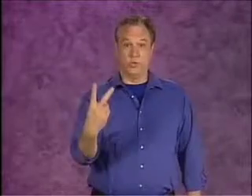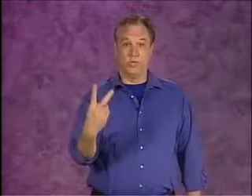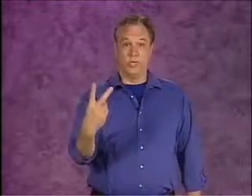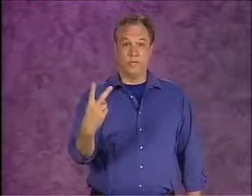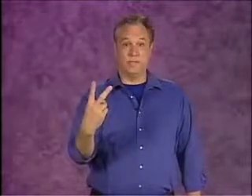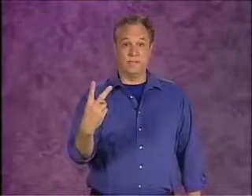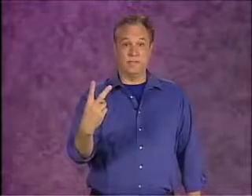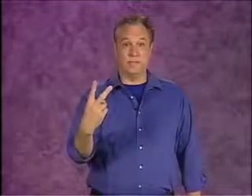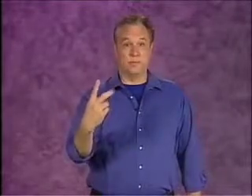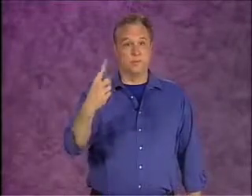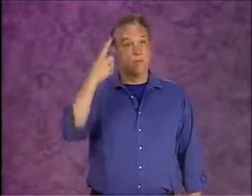2 cents,